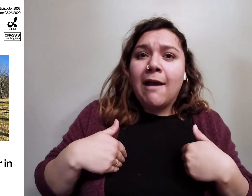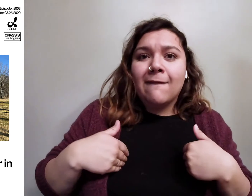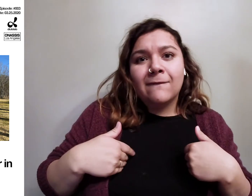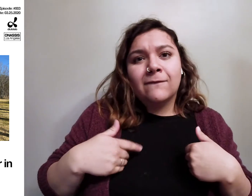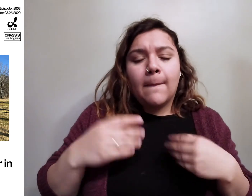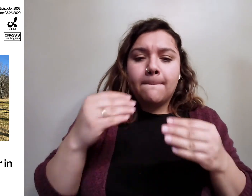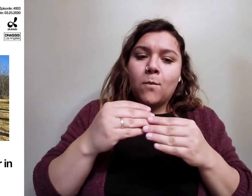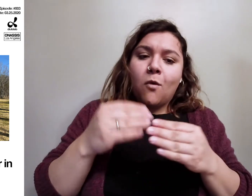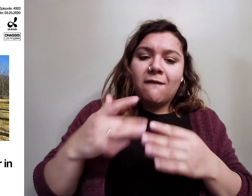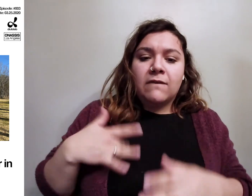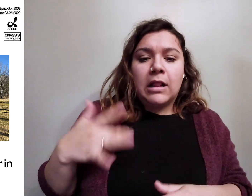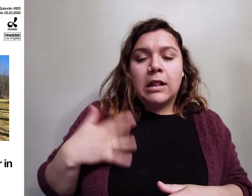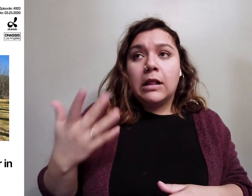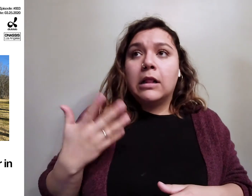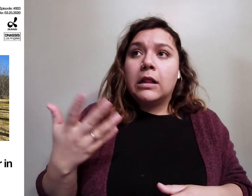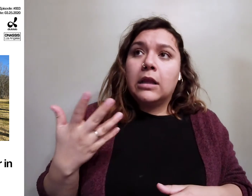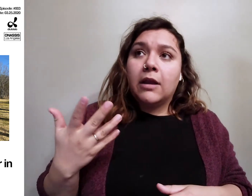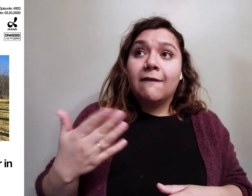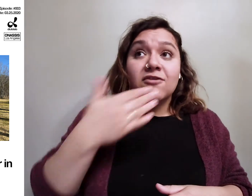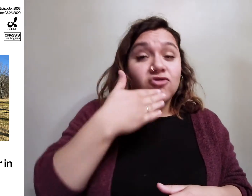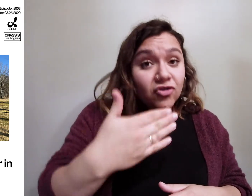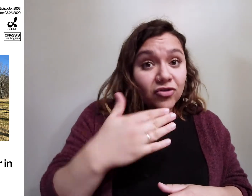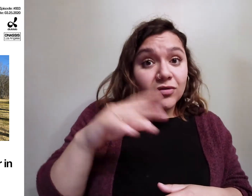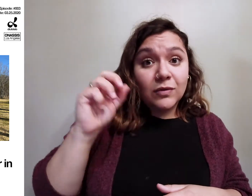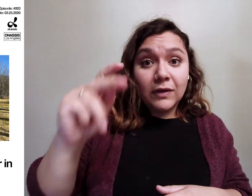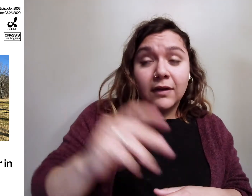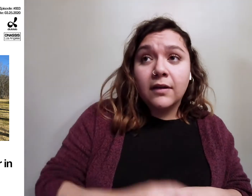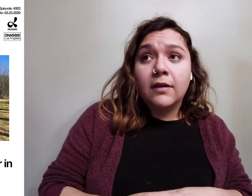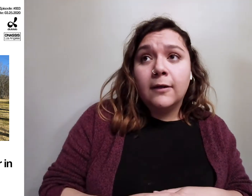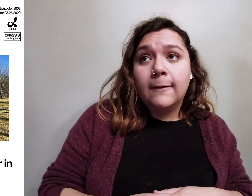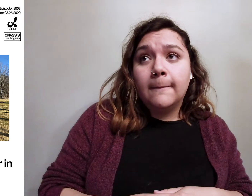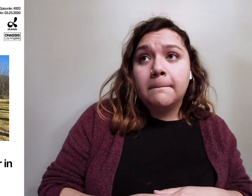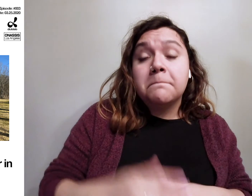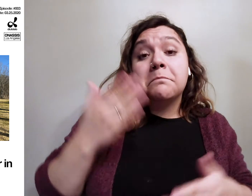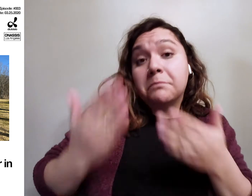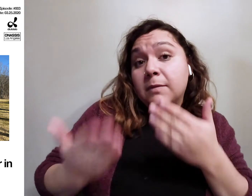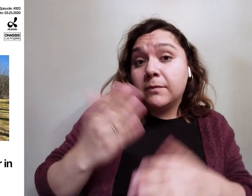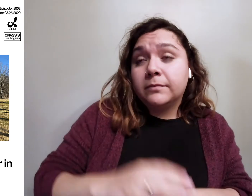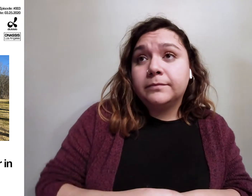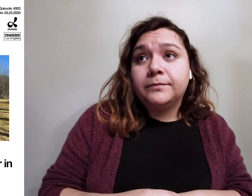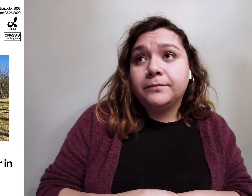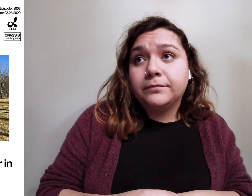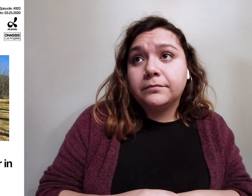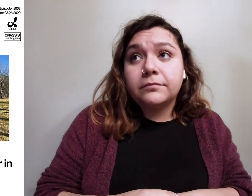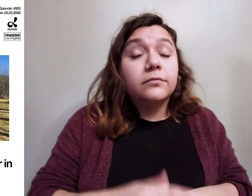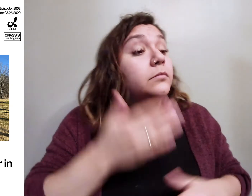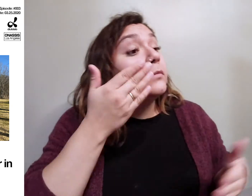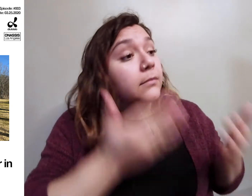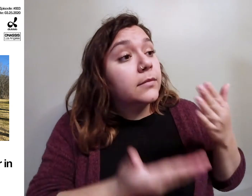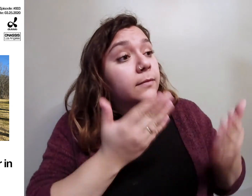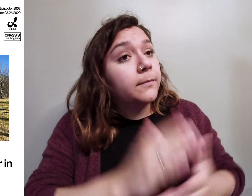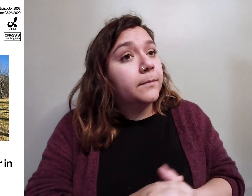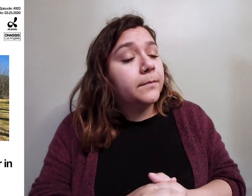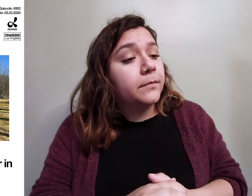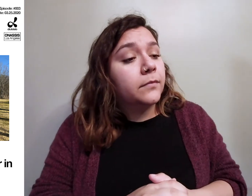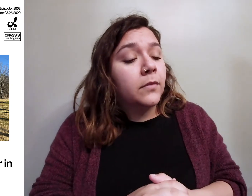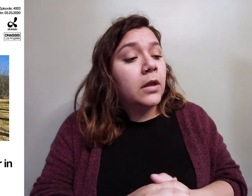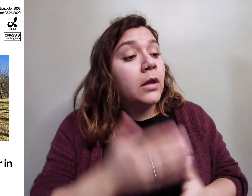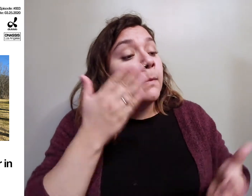we can but hope. There is a line that, I think that everything we read now